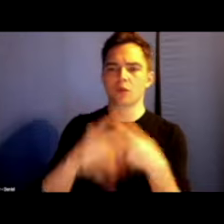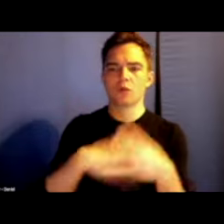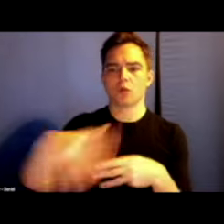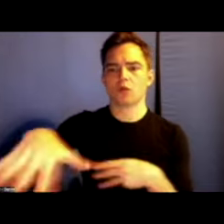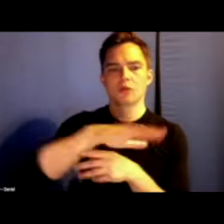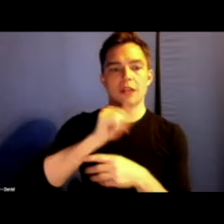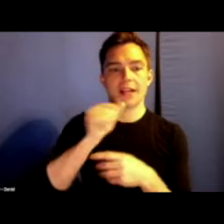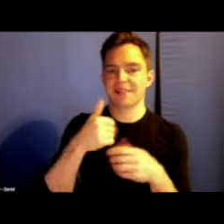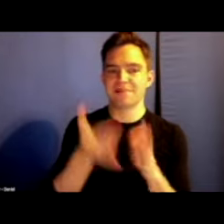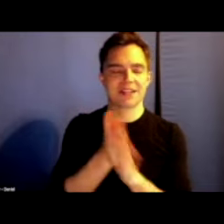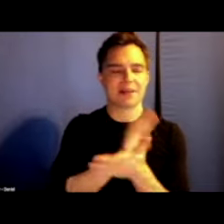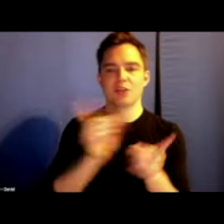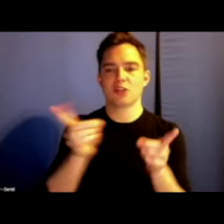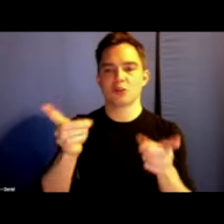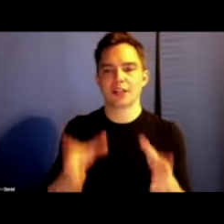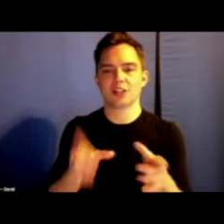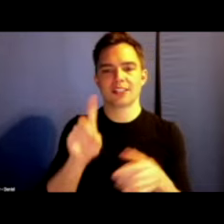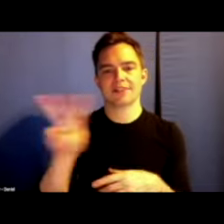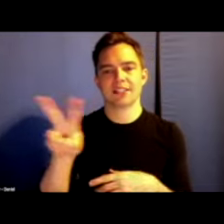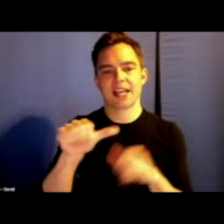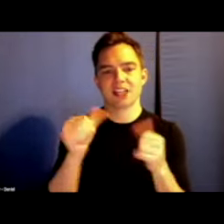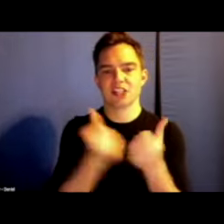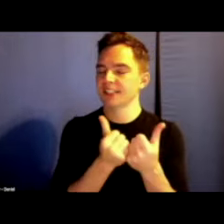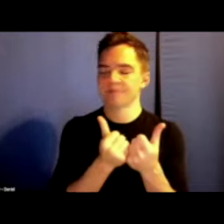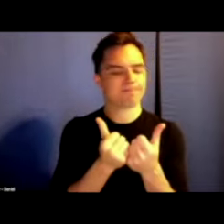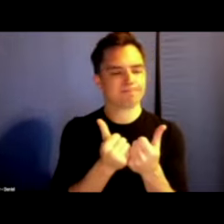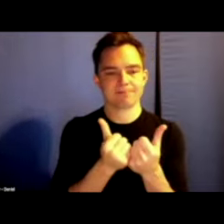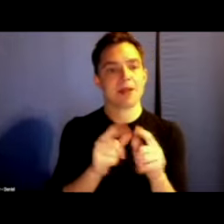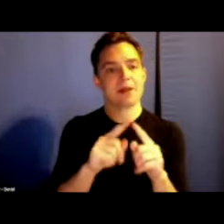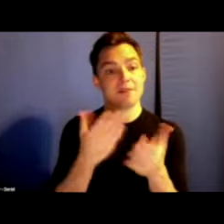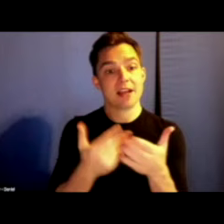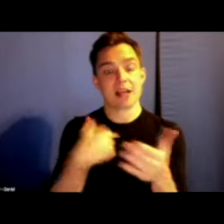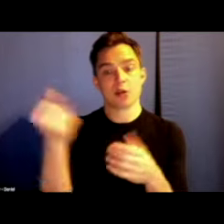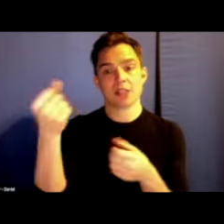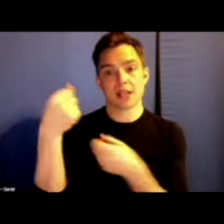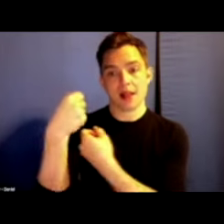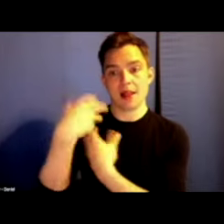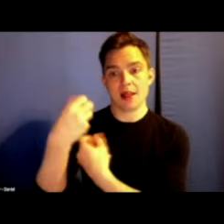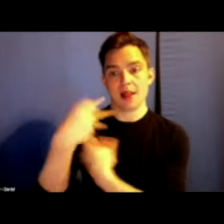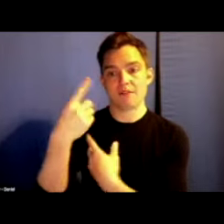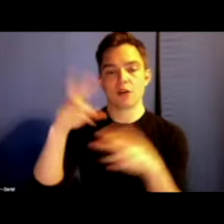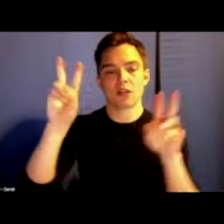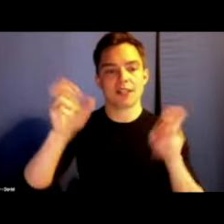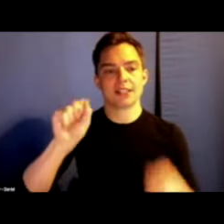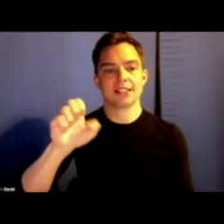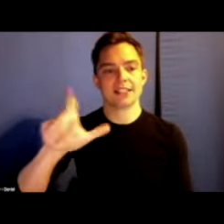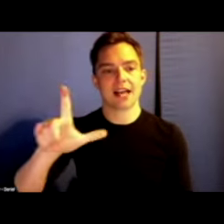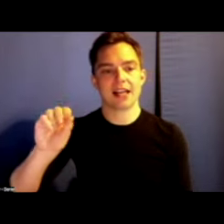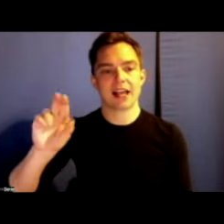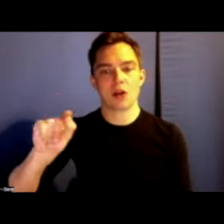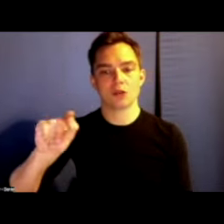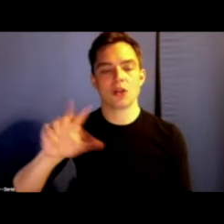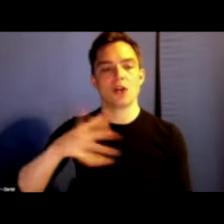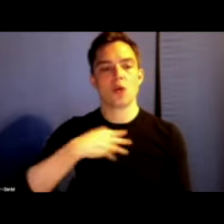the director of the DV agency. In fact, I was yelled at for being a sellout and whitewashed. And guess